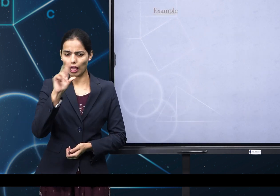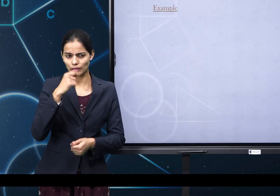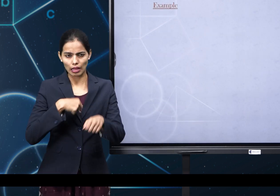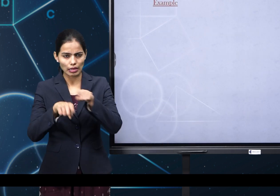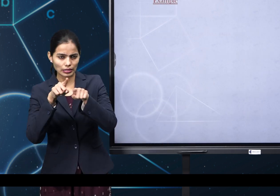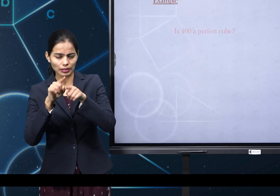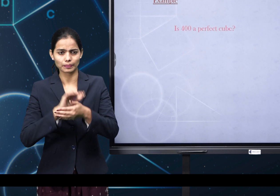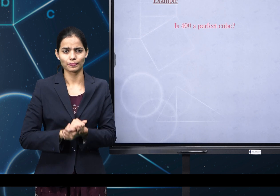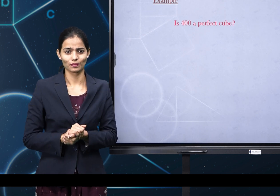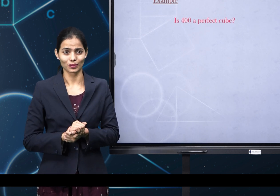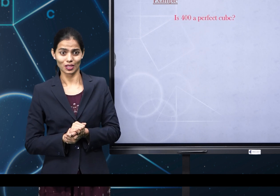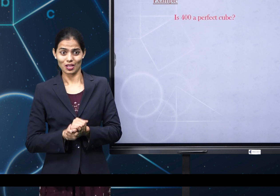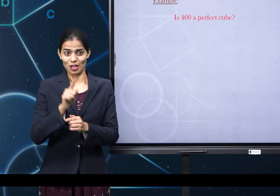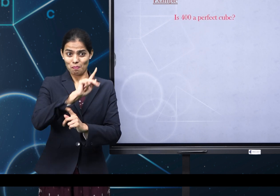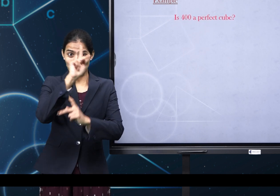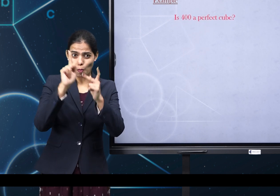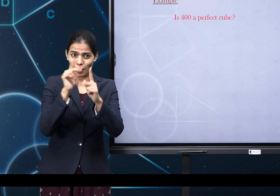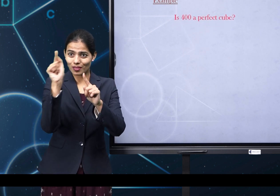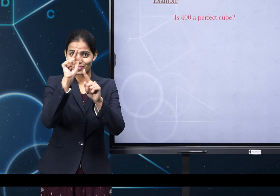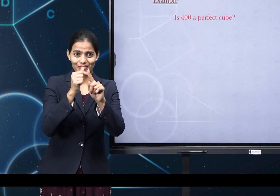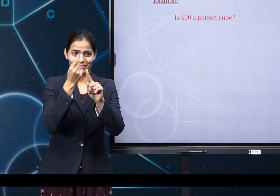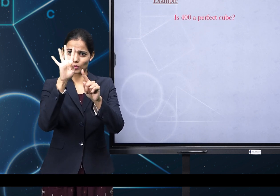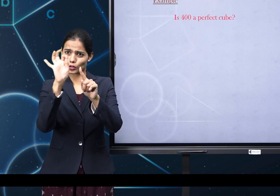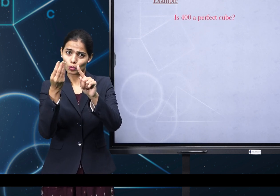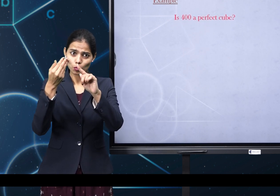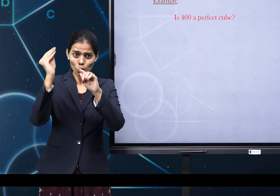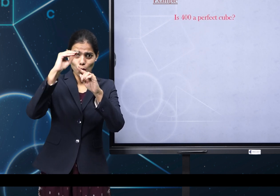One more example. Is 400 a perfect cube?